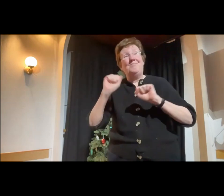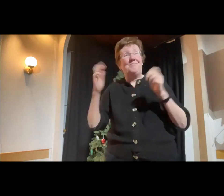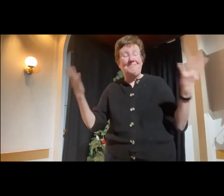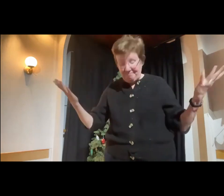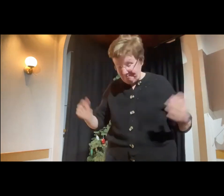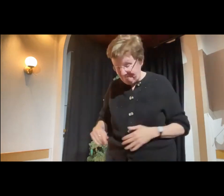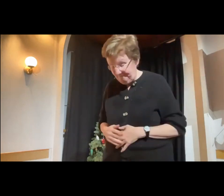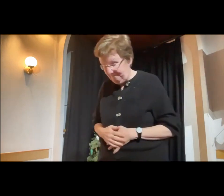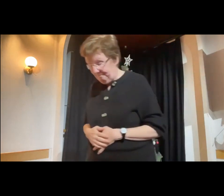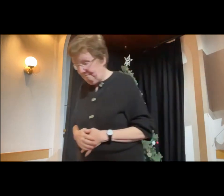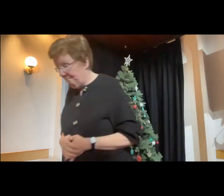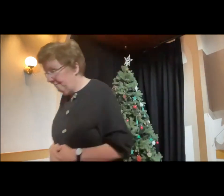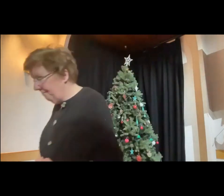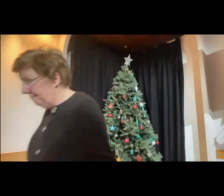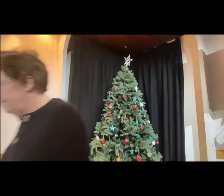Scotland, unfortunately.